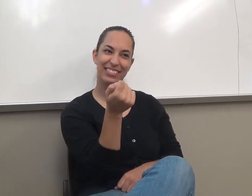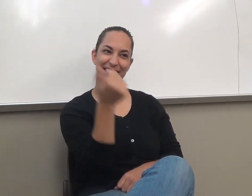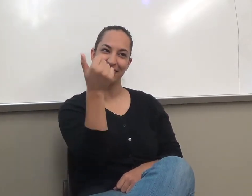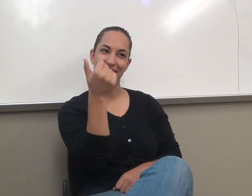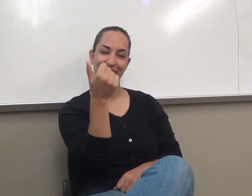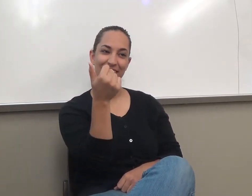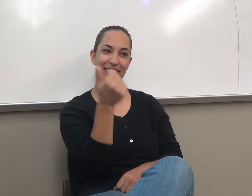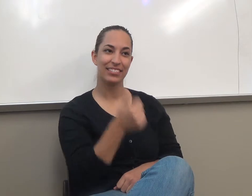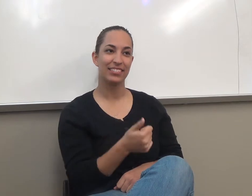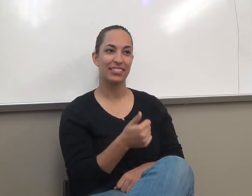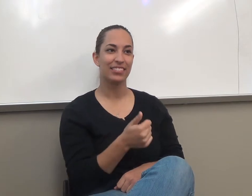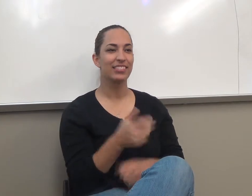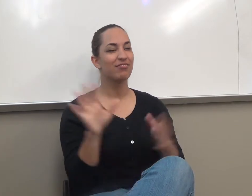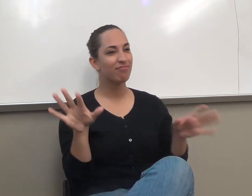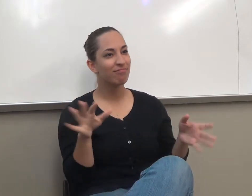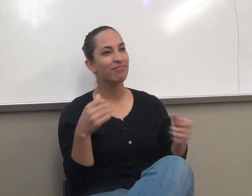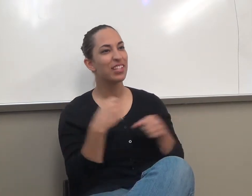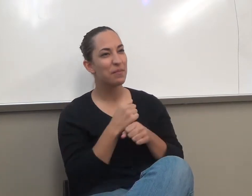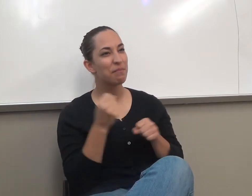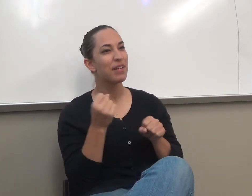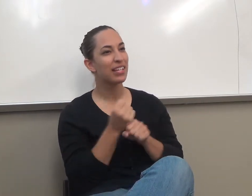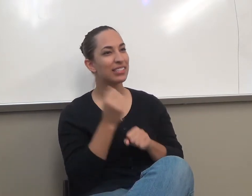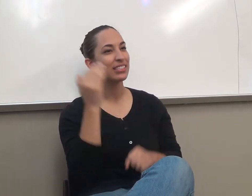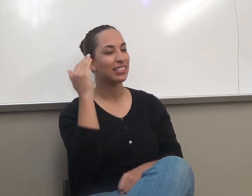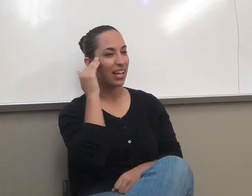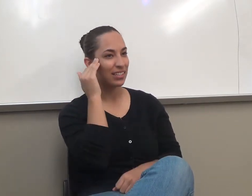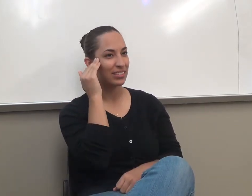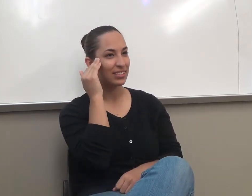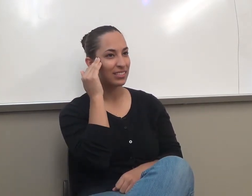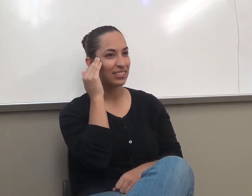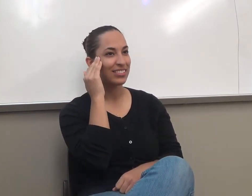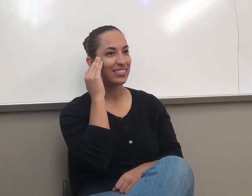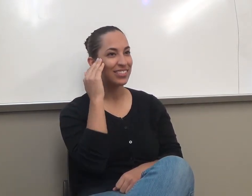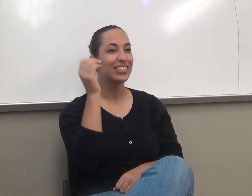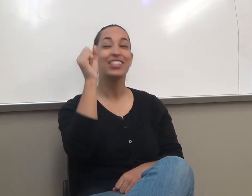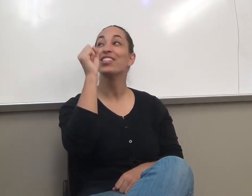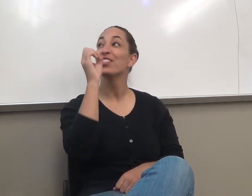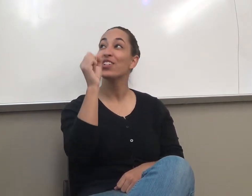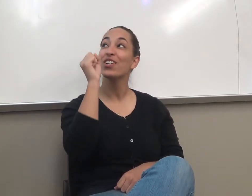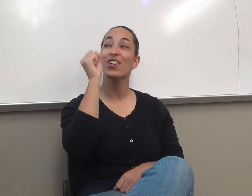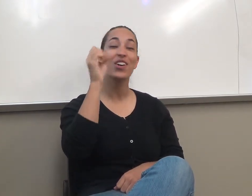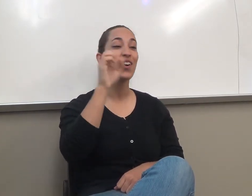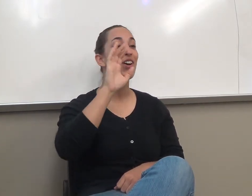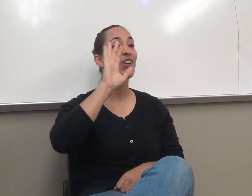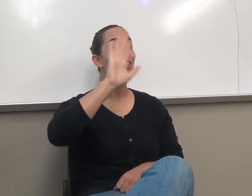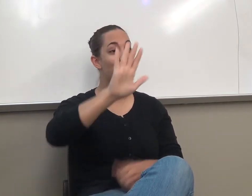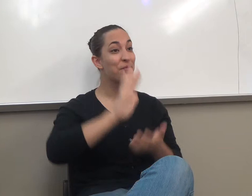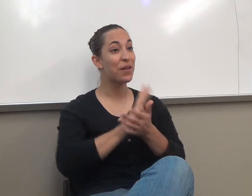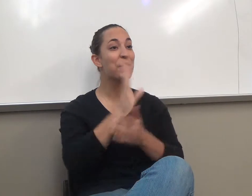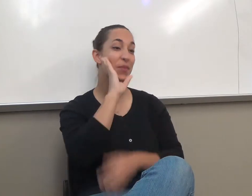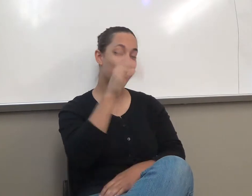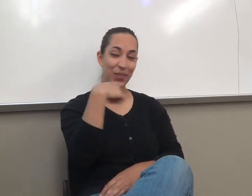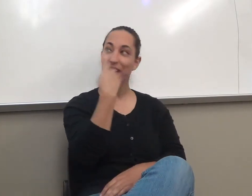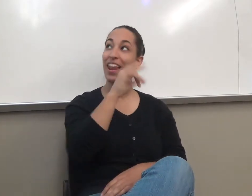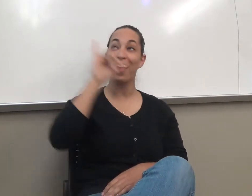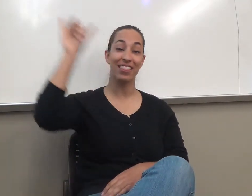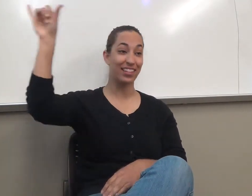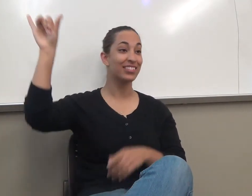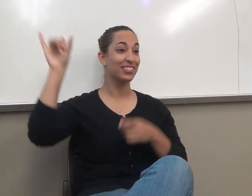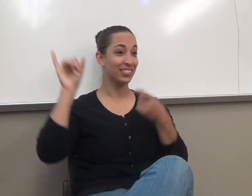sense? So this is what your paper will look like when you get it back. And I do formatting stuff, I do some grammar stuff, and